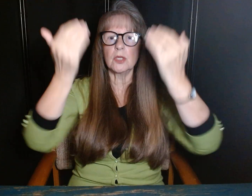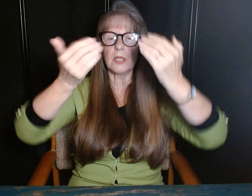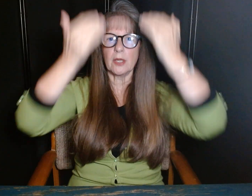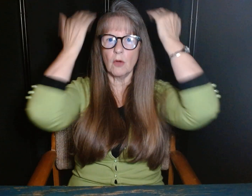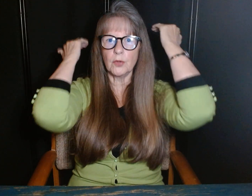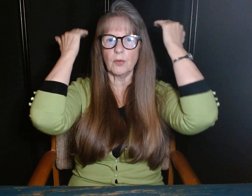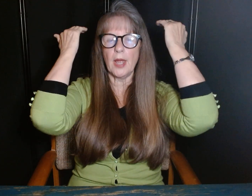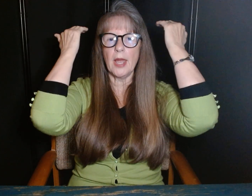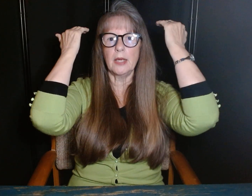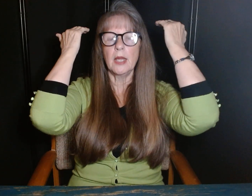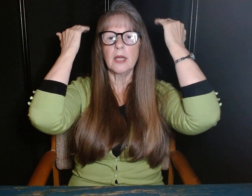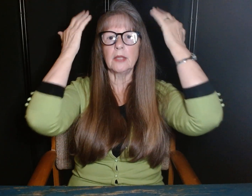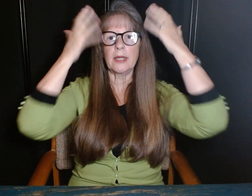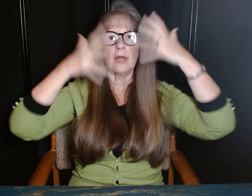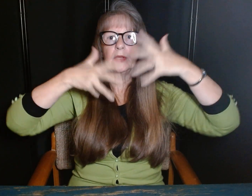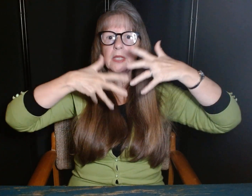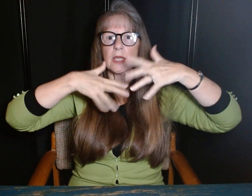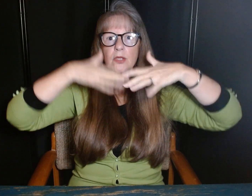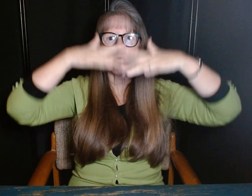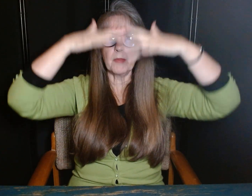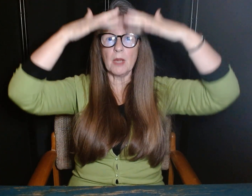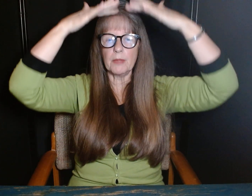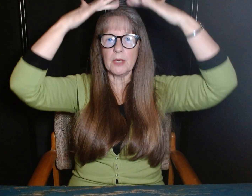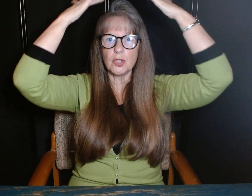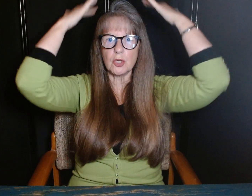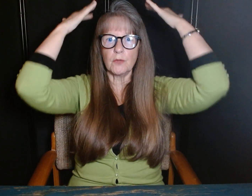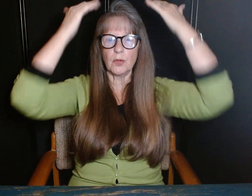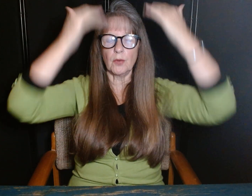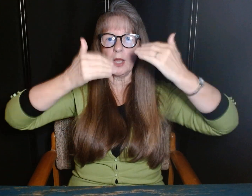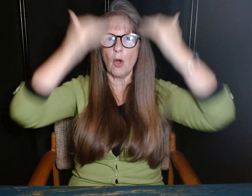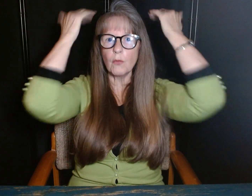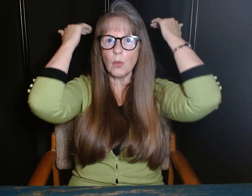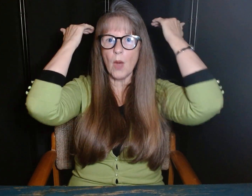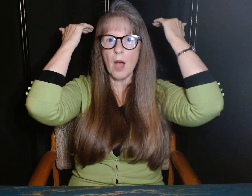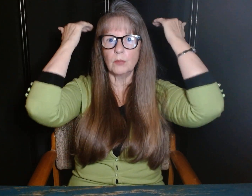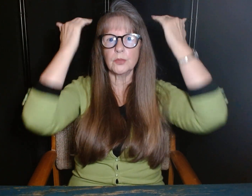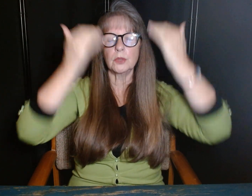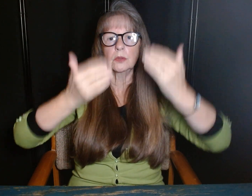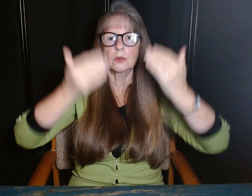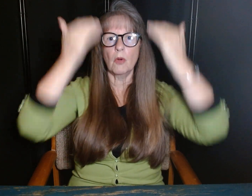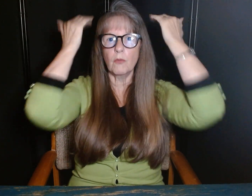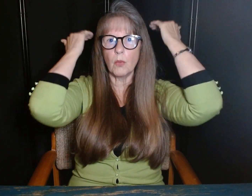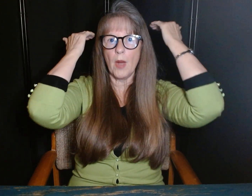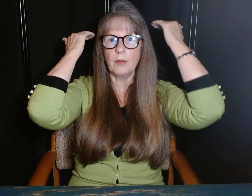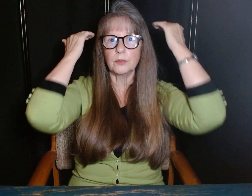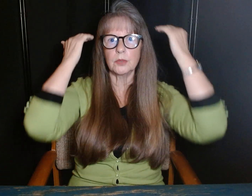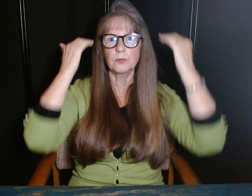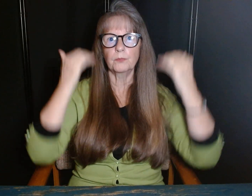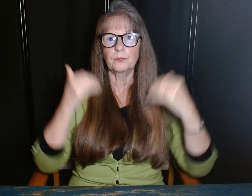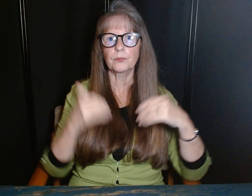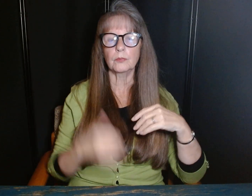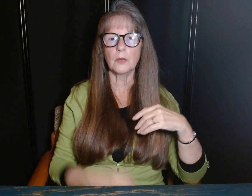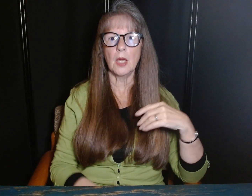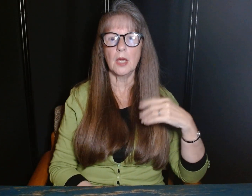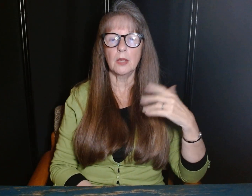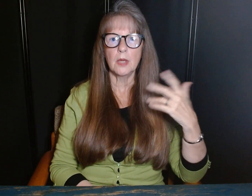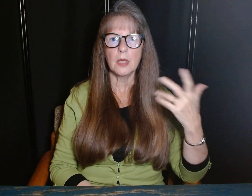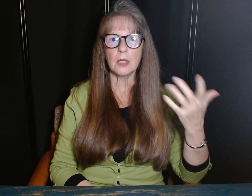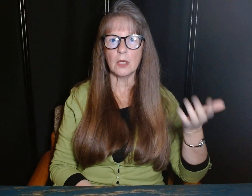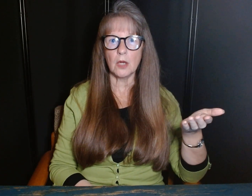like over your head, like everything is coming up and it's just over your head. Overwhelmed, overwhelmed. Can